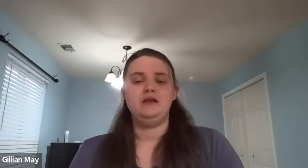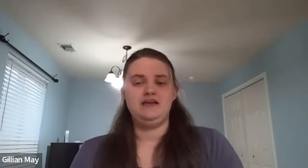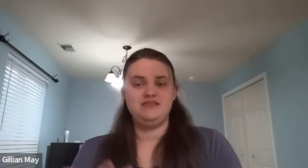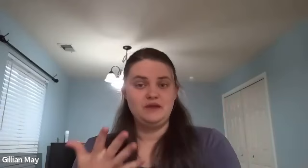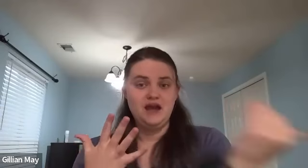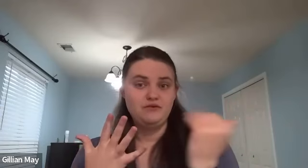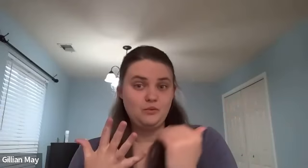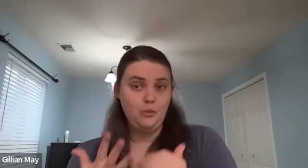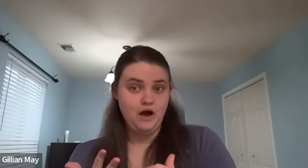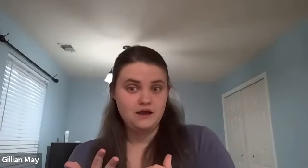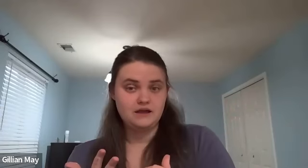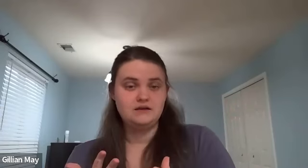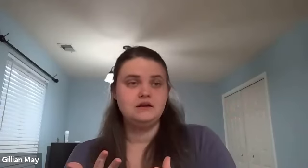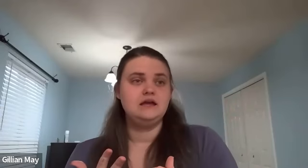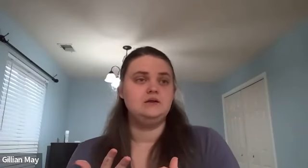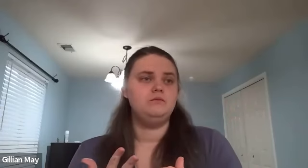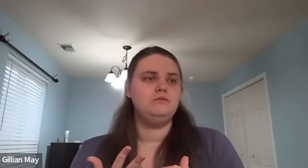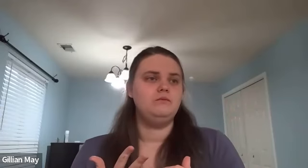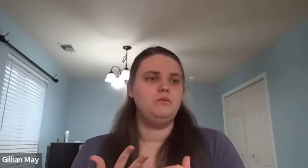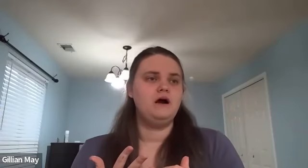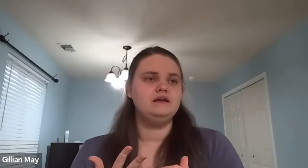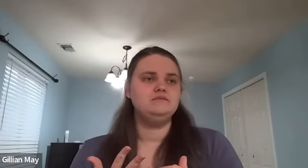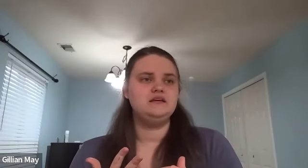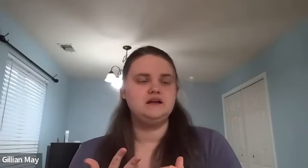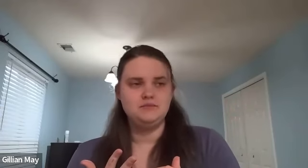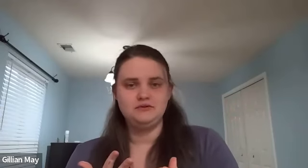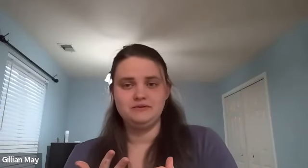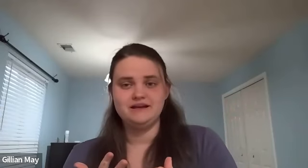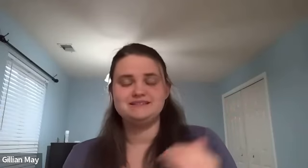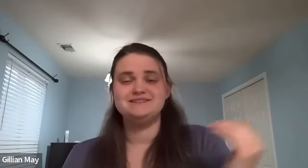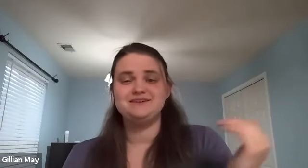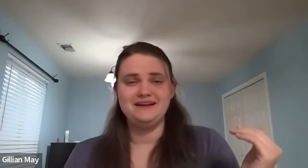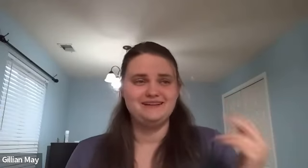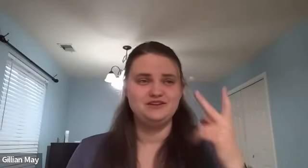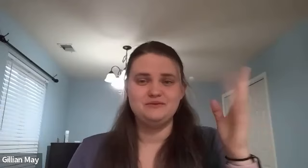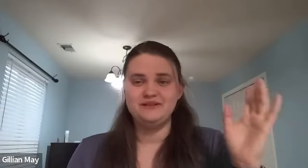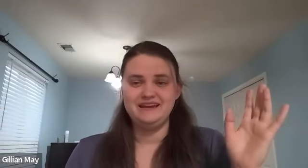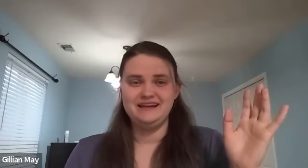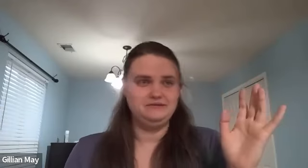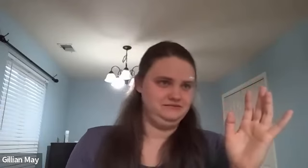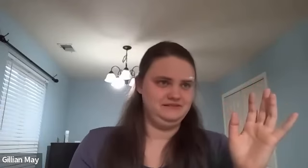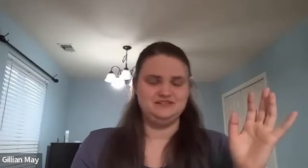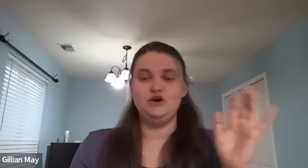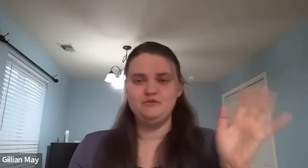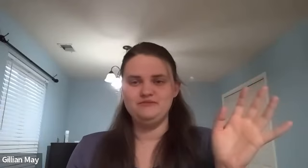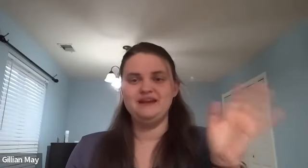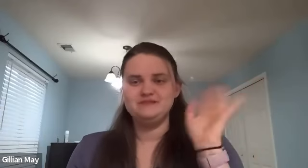Okay, then we have our why. And why can be a couple of ways. Sorry, I saw them playing and I saw movement, it was them